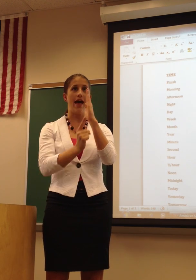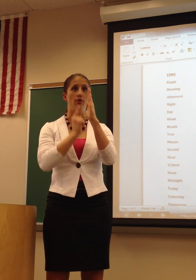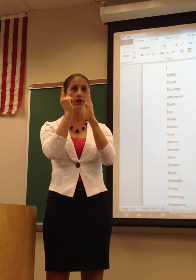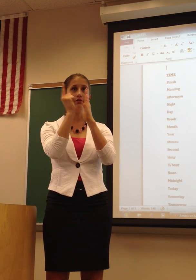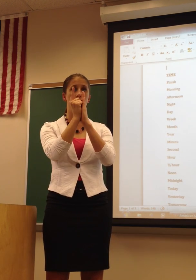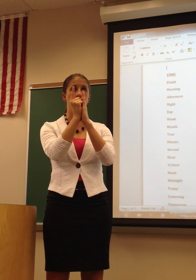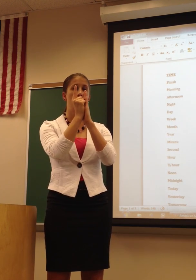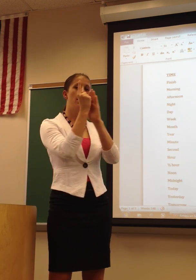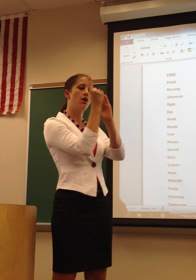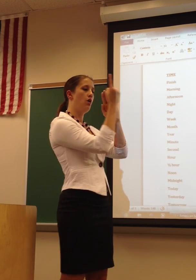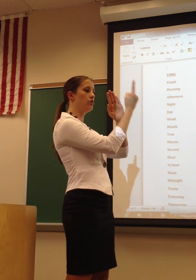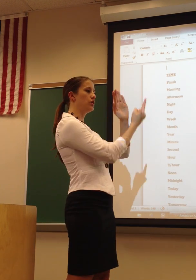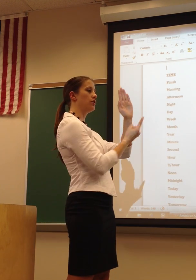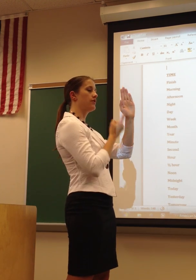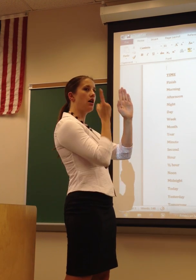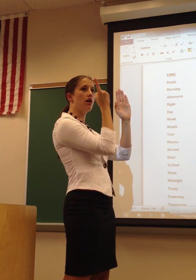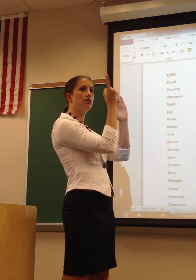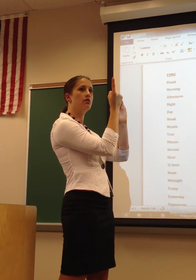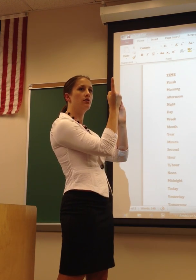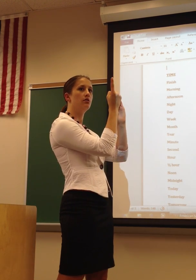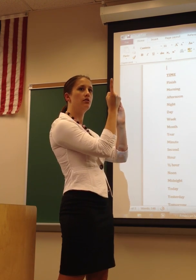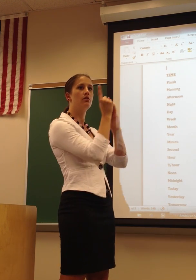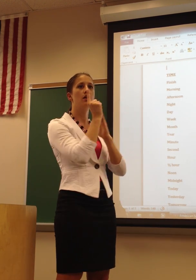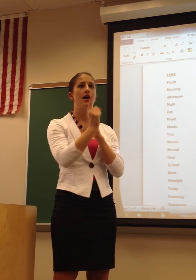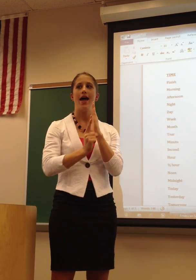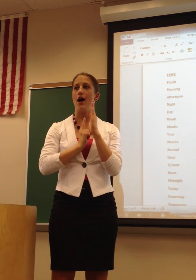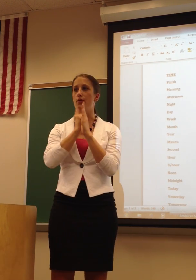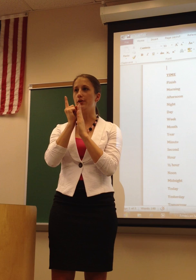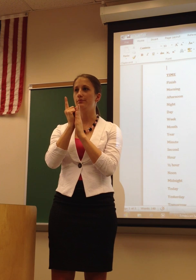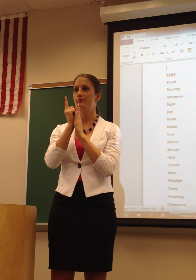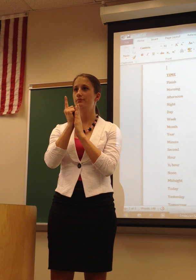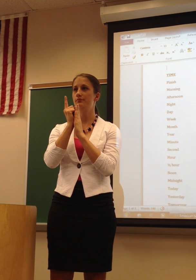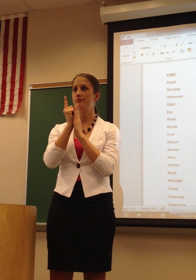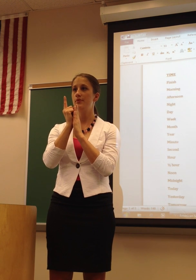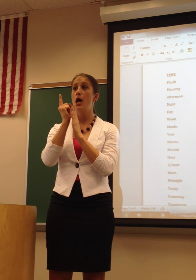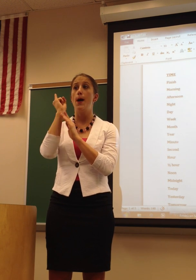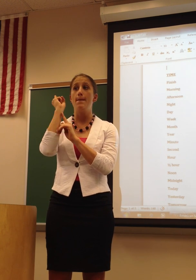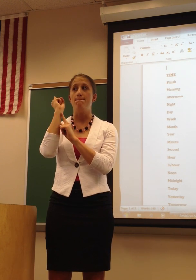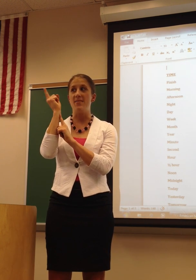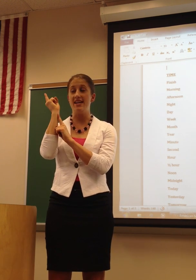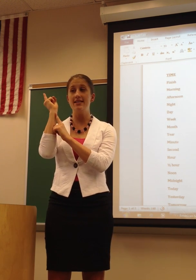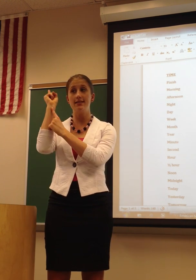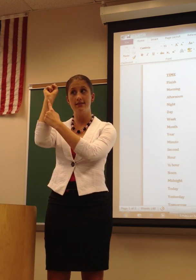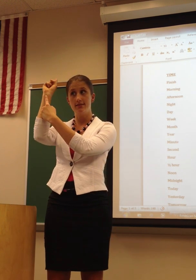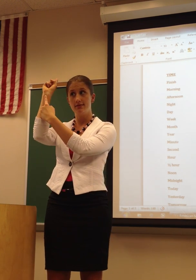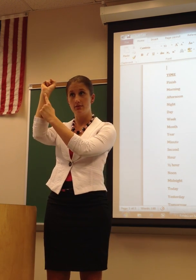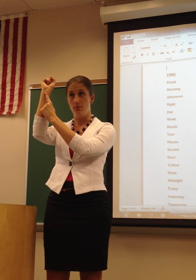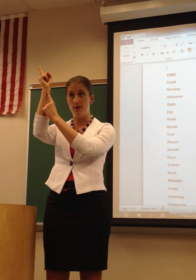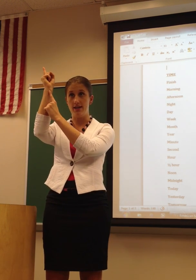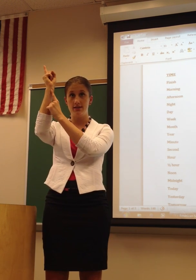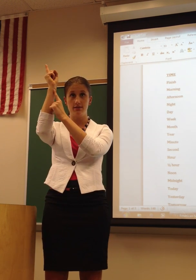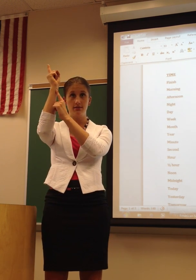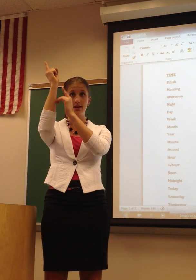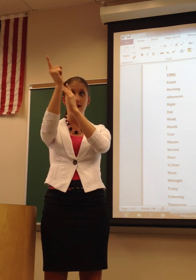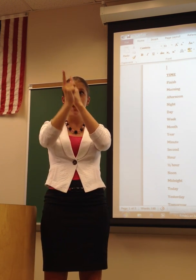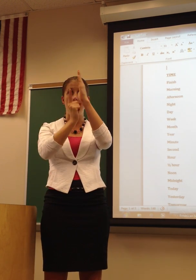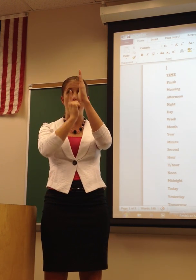Hour. Whole turn of the clock. Hour. Minute. Minute.